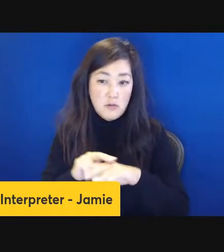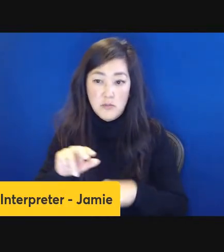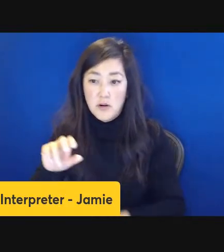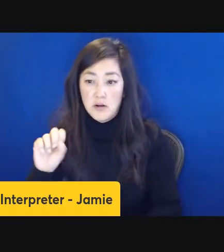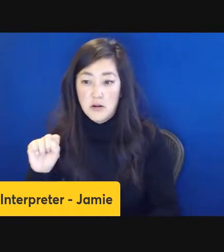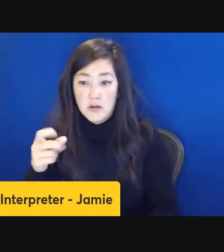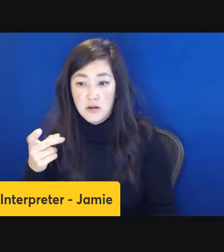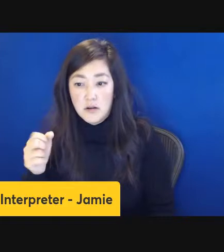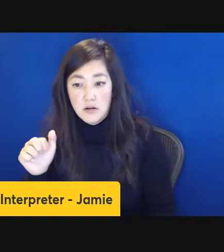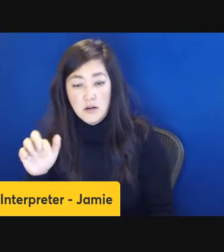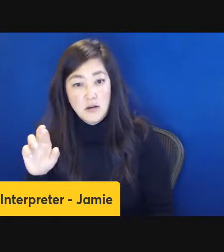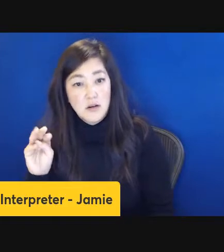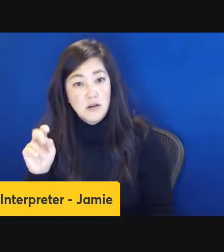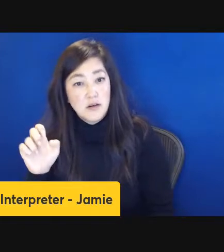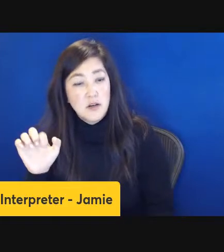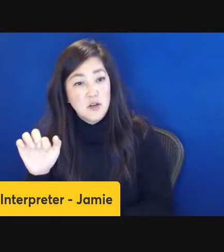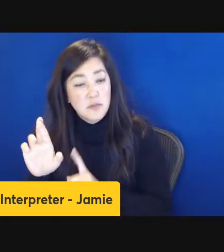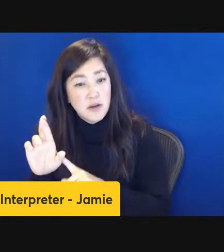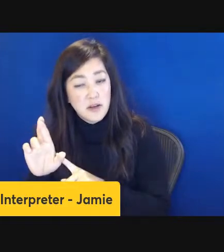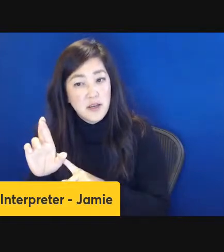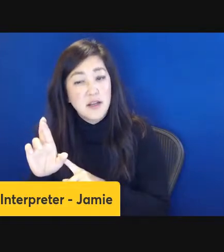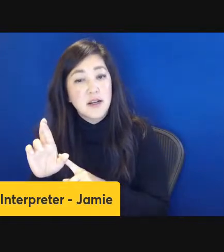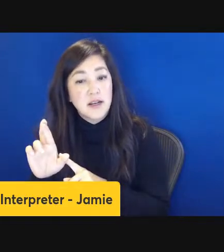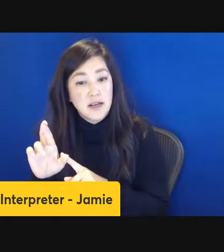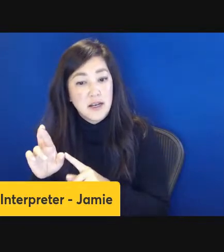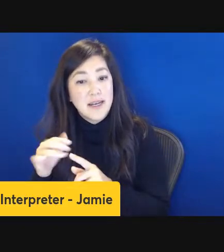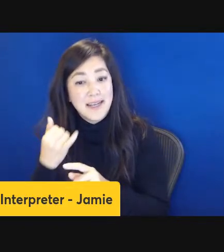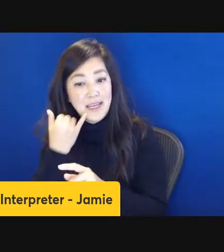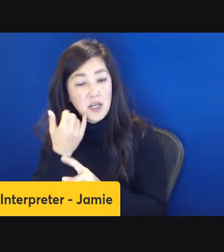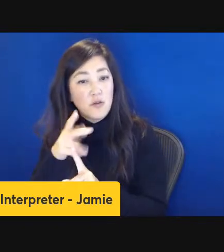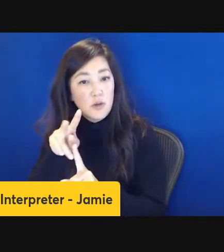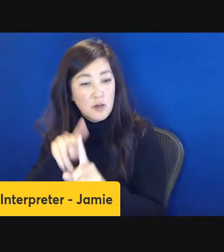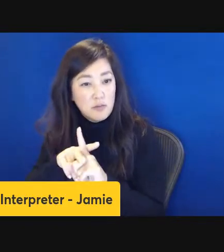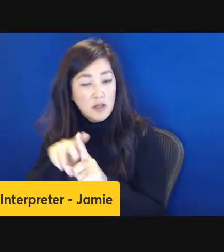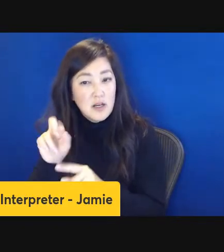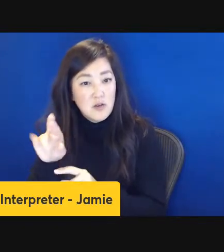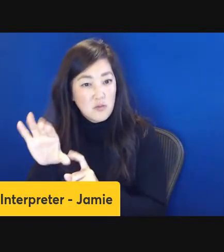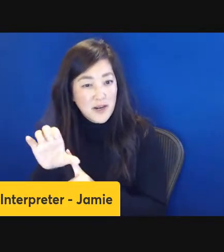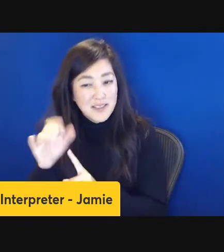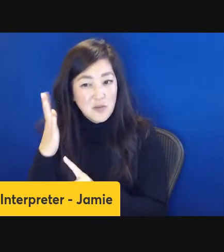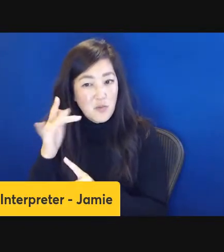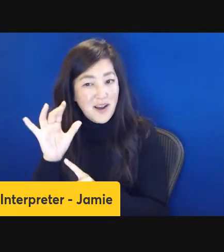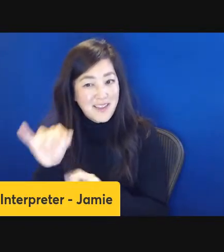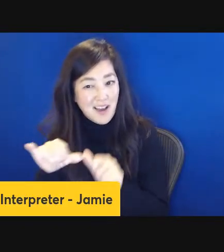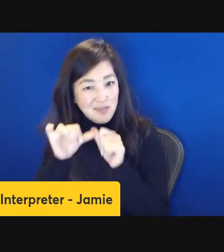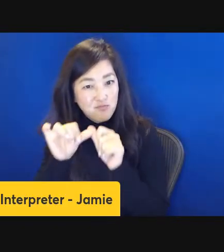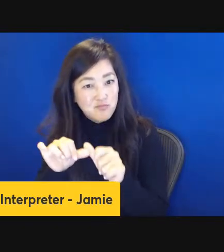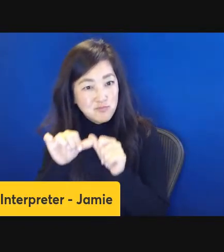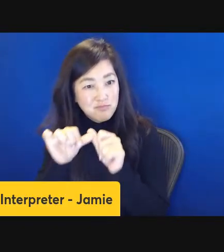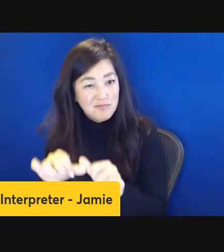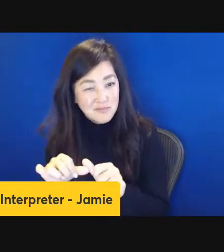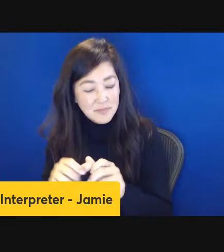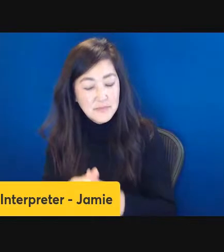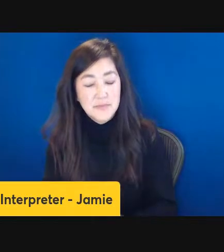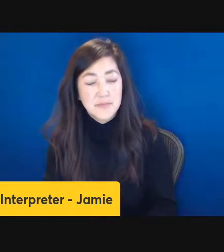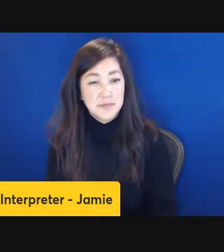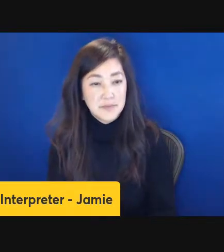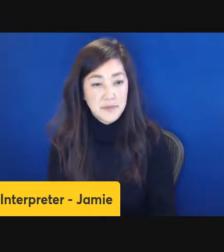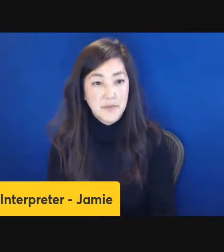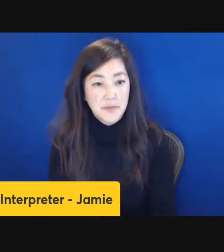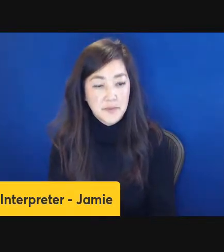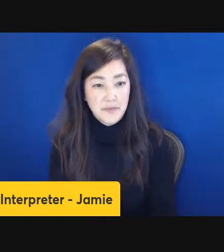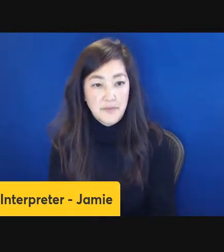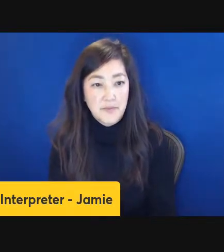spirometry through the lens of race was, and why the notion persisted, and how formidable